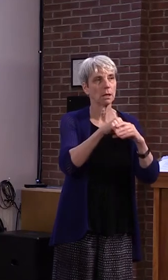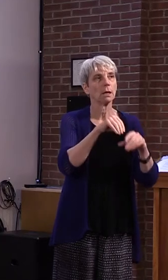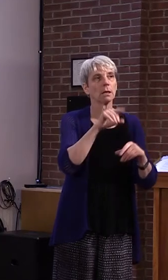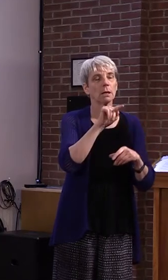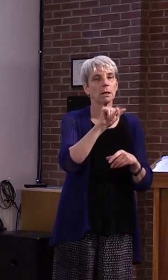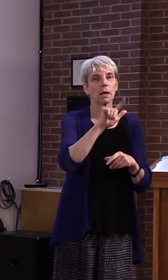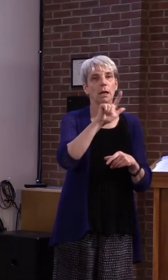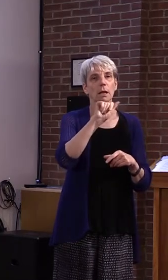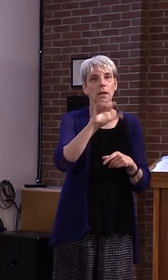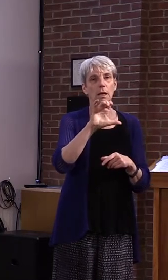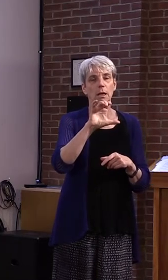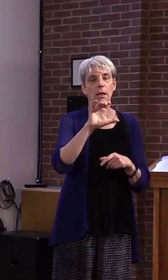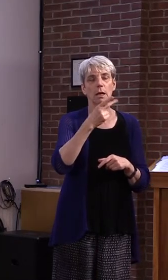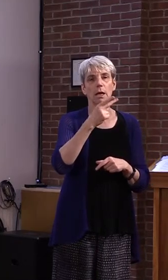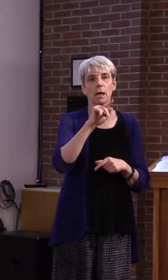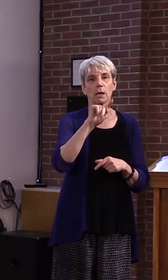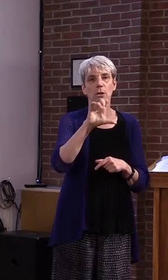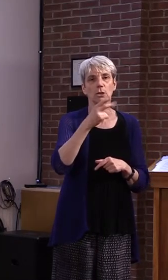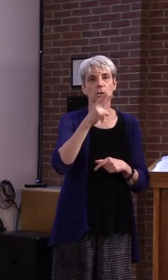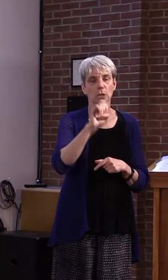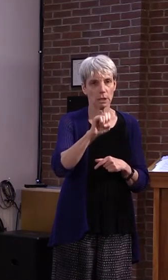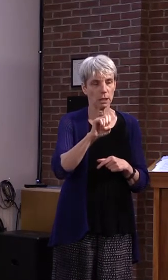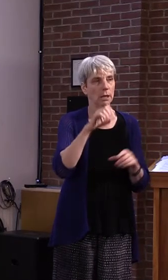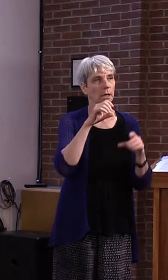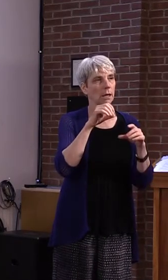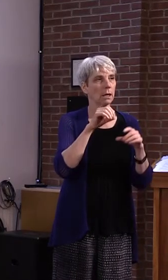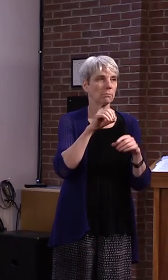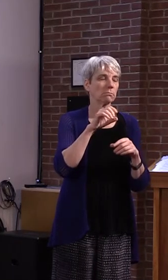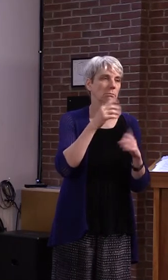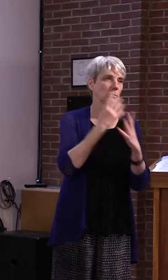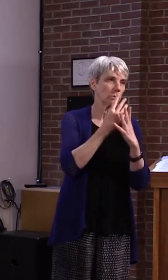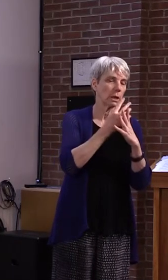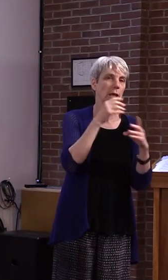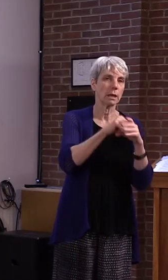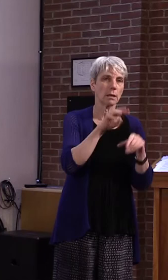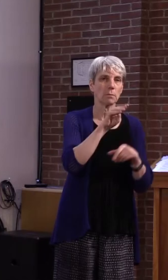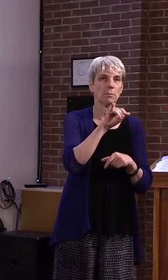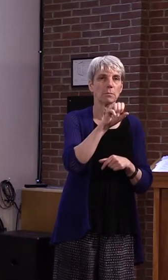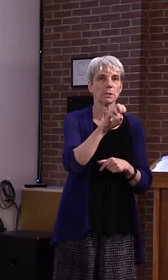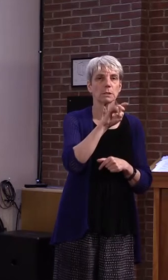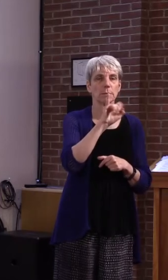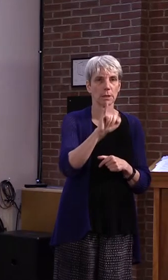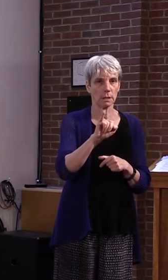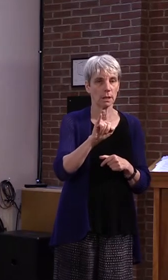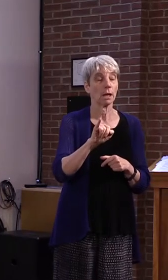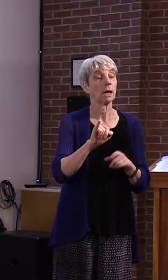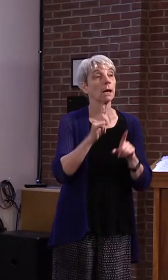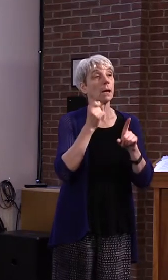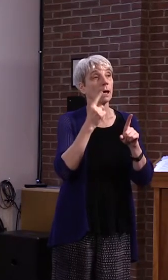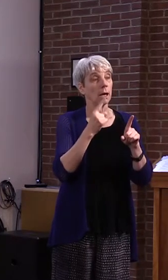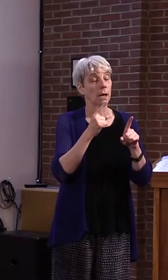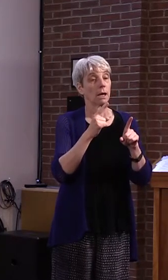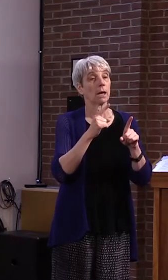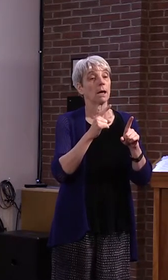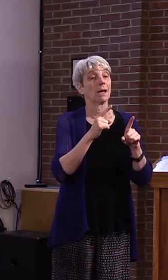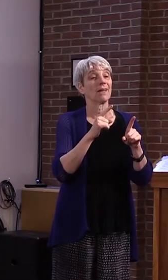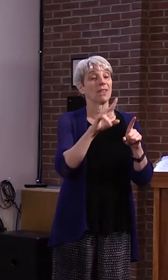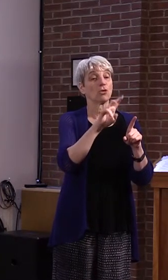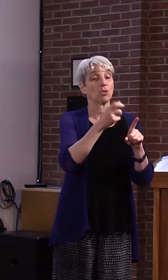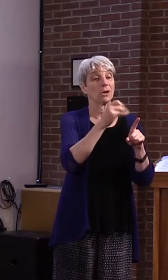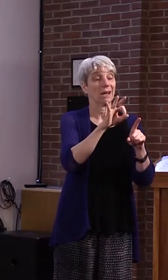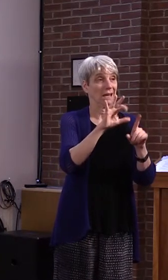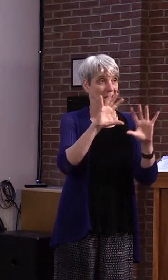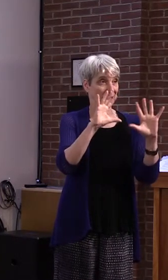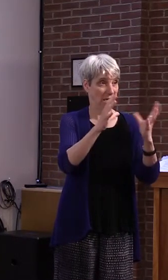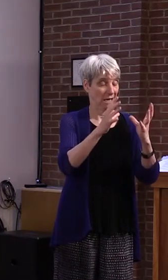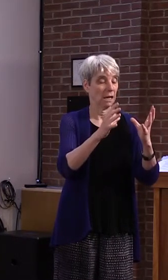Tallahatchie County Correctional Facility in Mississippi. Total inmates that were positive during the